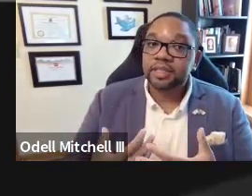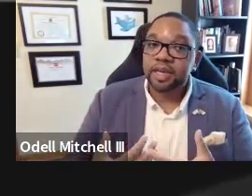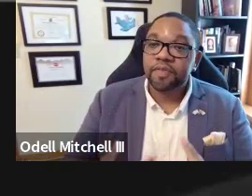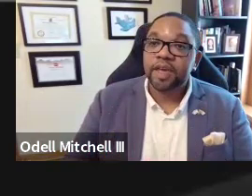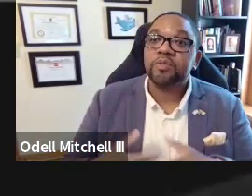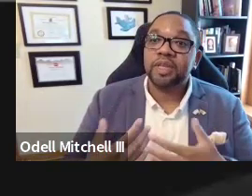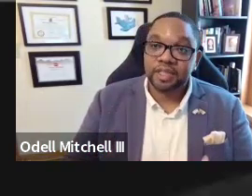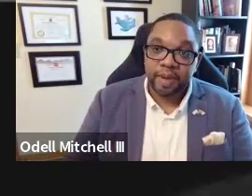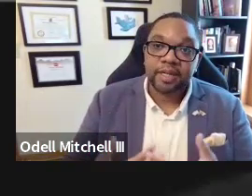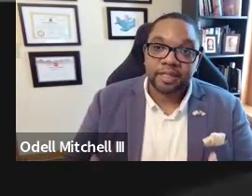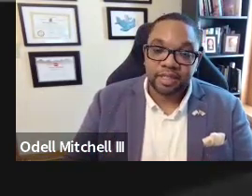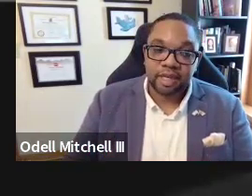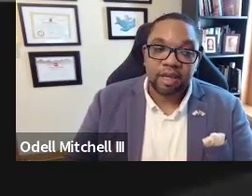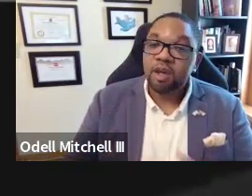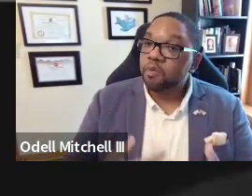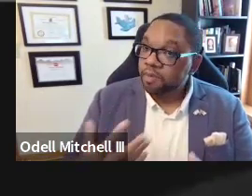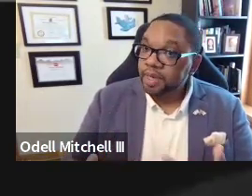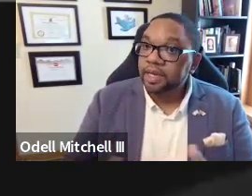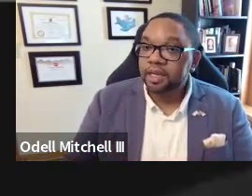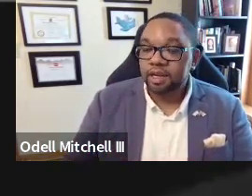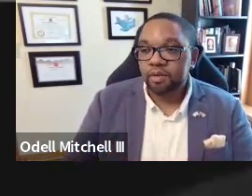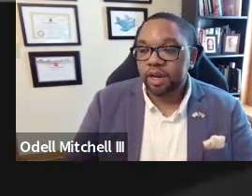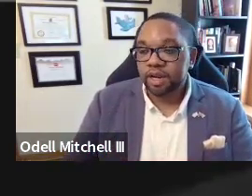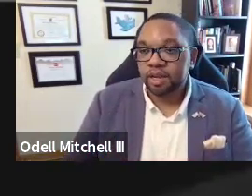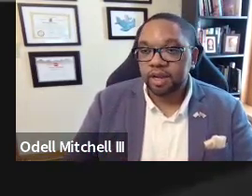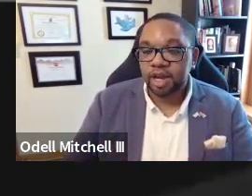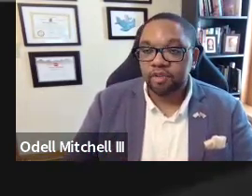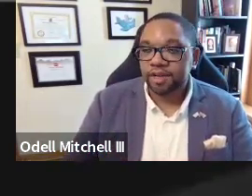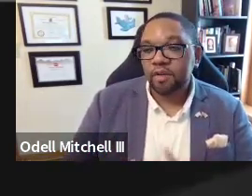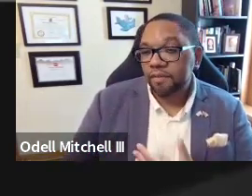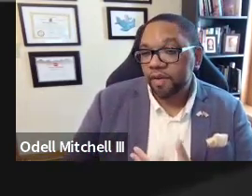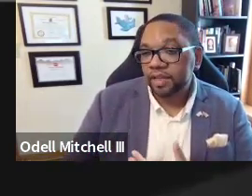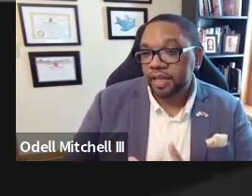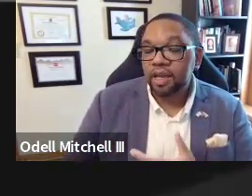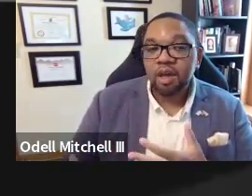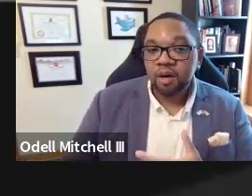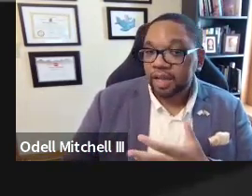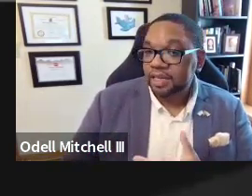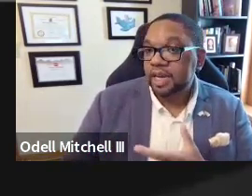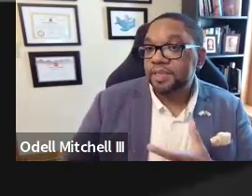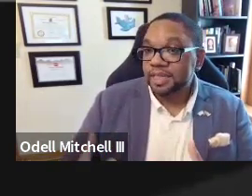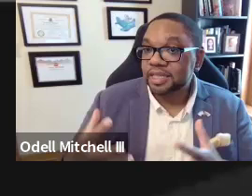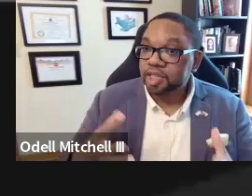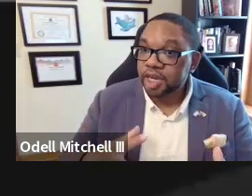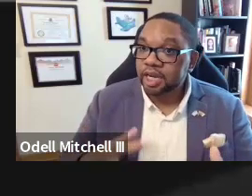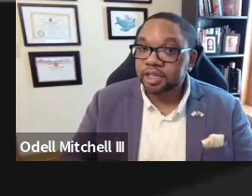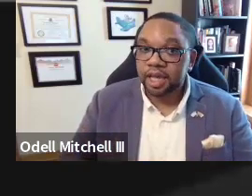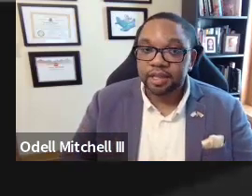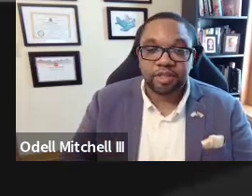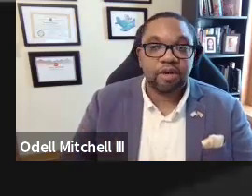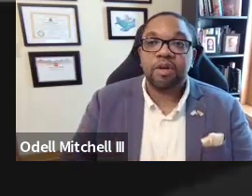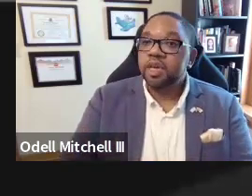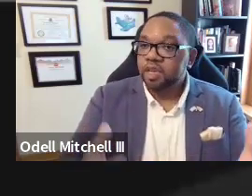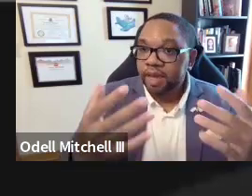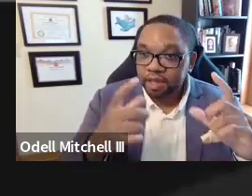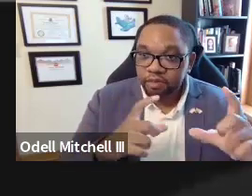this is stuff that you expect to see repeated in a contract. And quite frankly, a lot of times it doesn't change a lot.